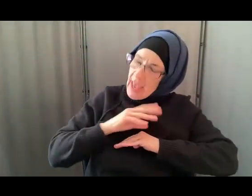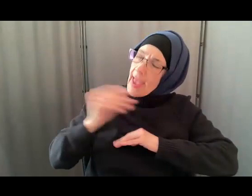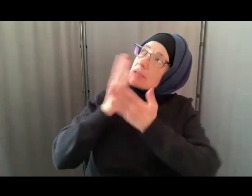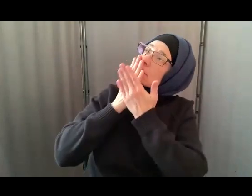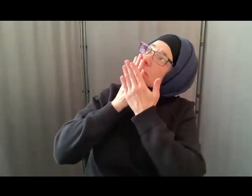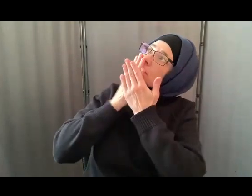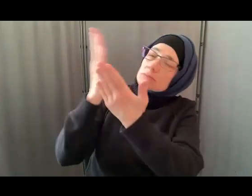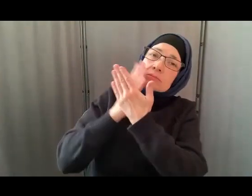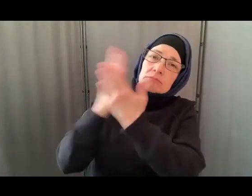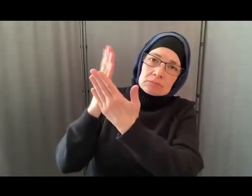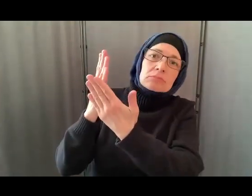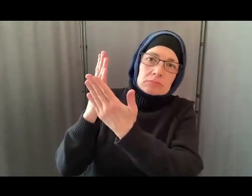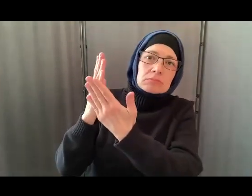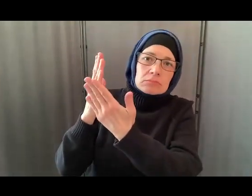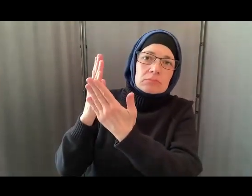Allah,